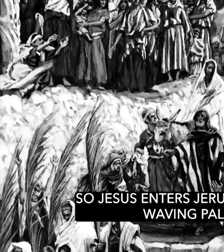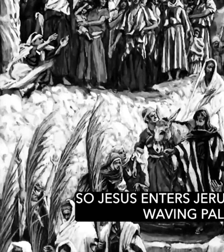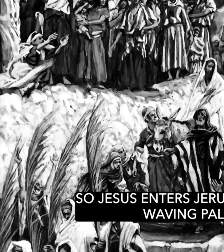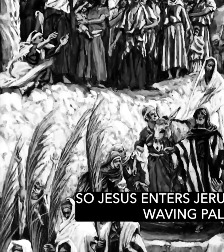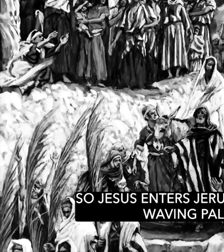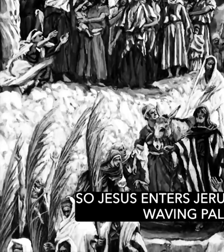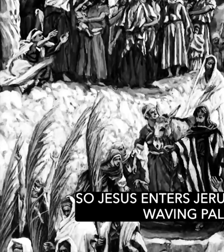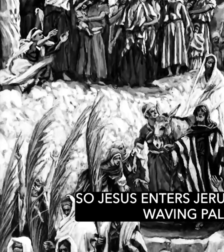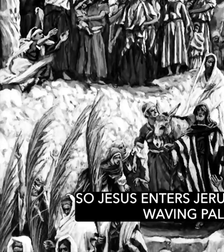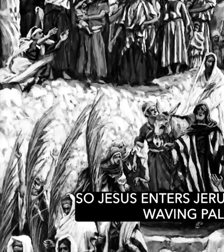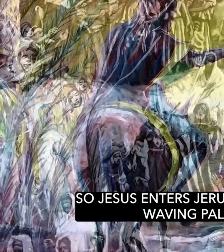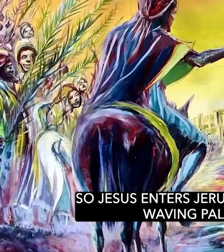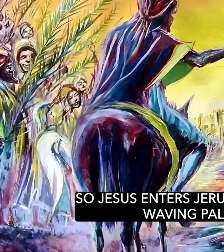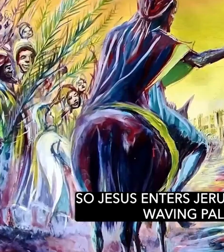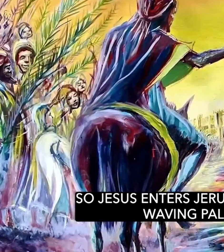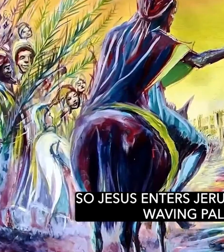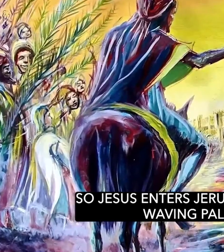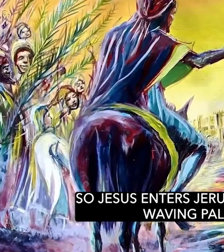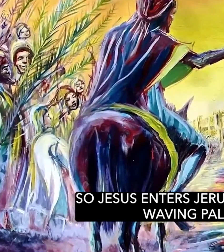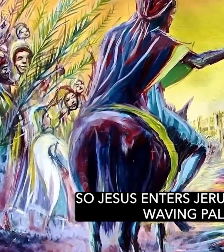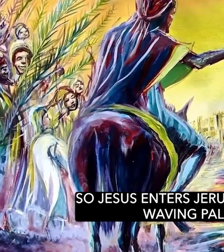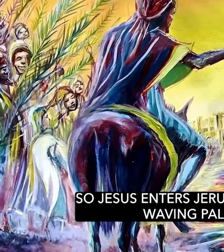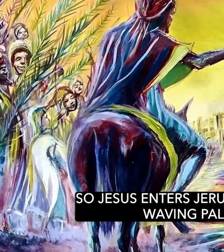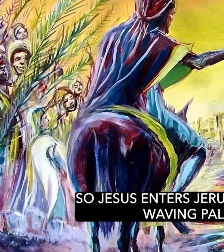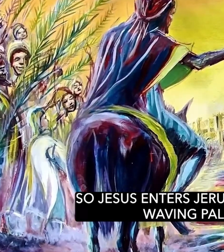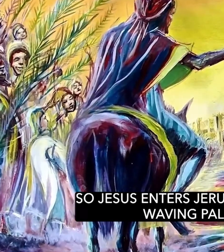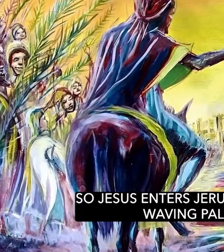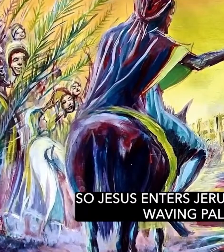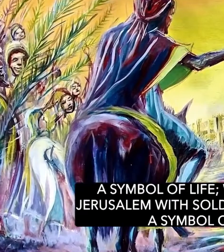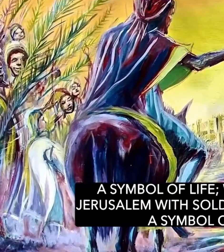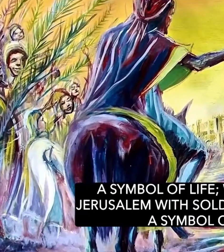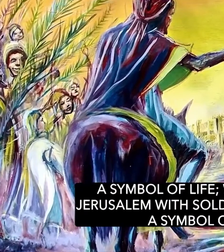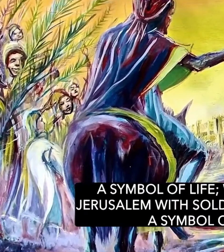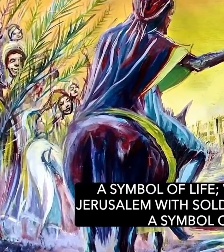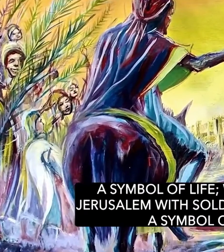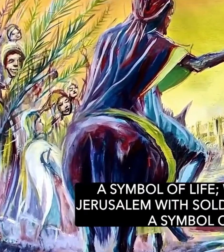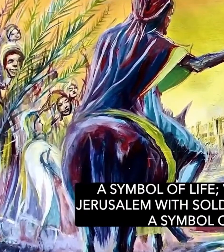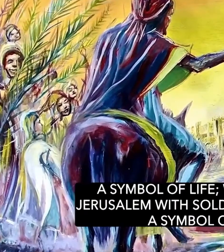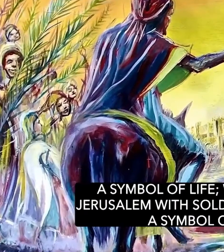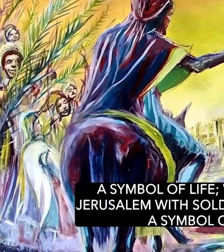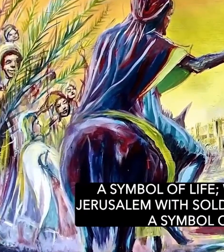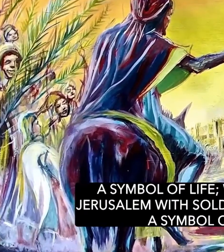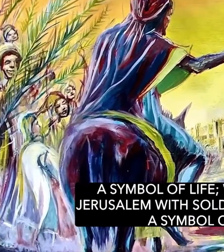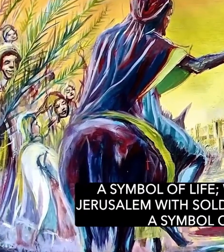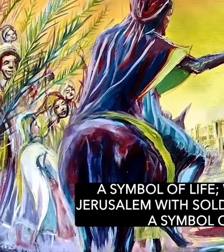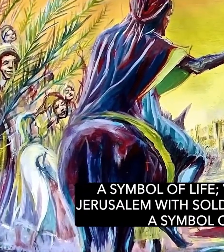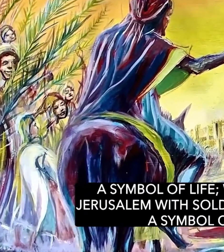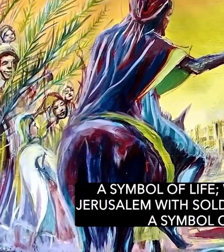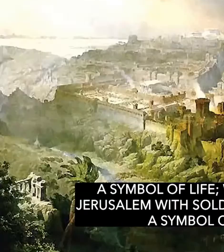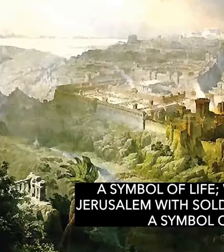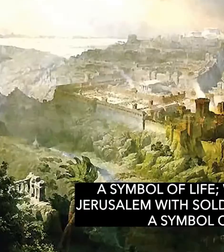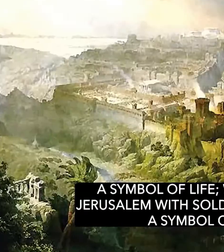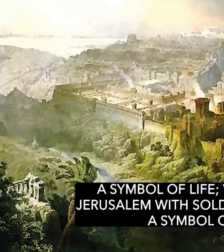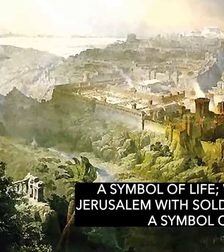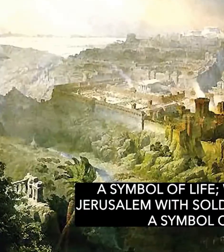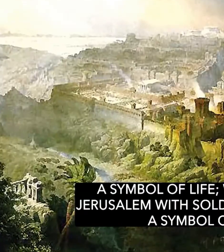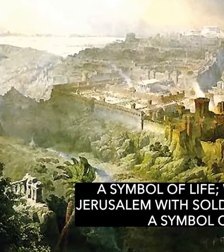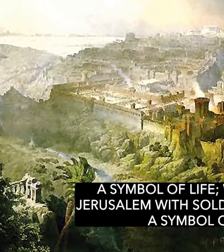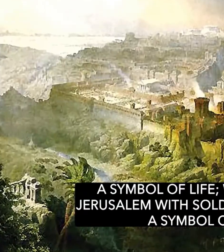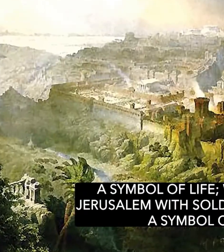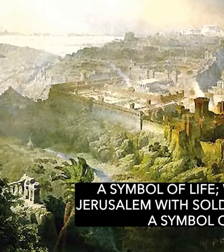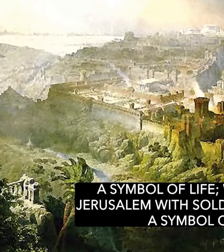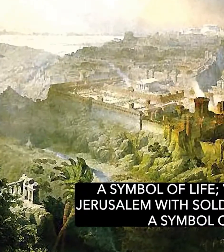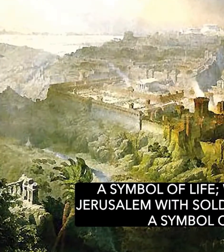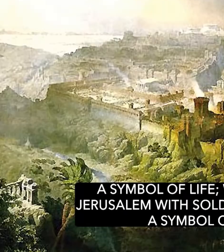So, Jesus enters Jerusalem with peasants waving palm branches, a symbol of life, while Rome enters Jerusalem